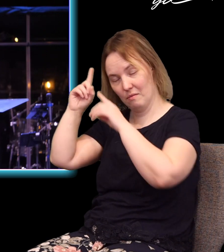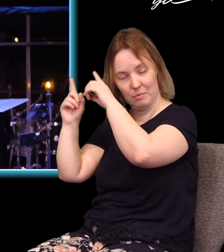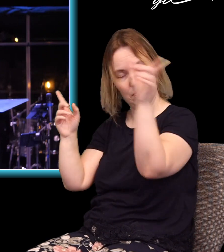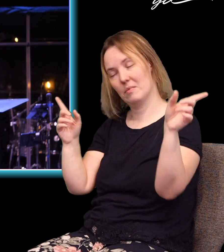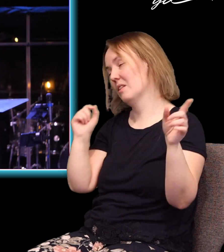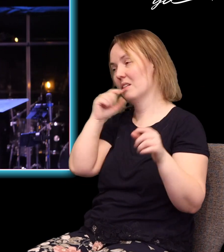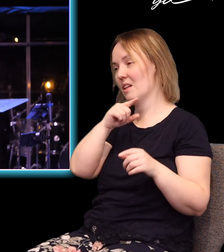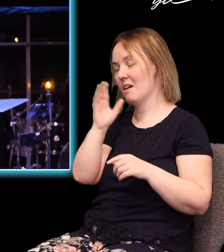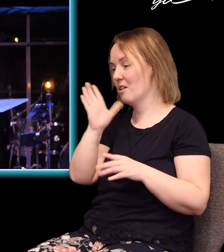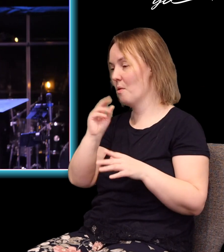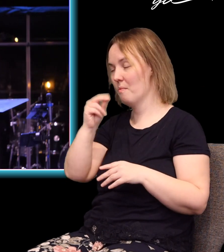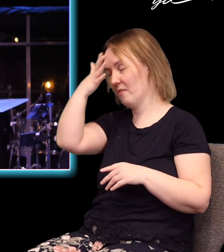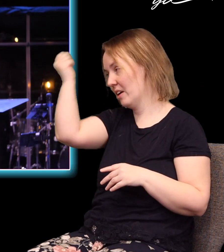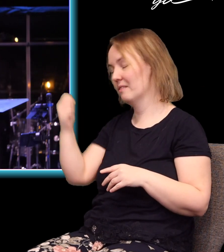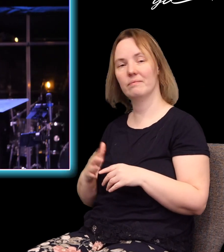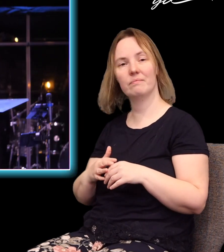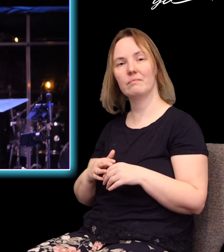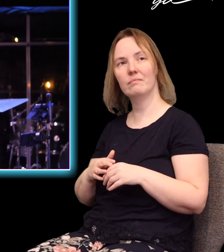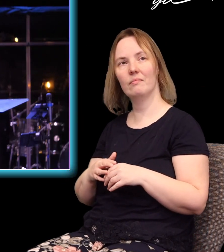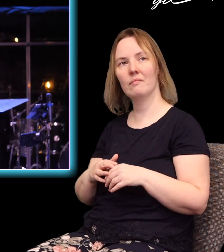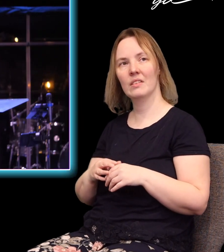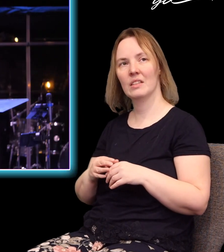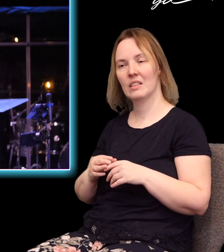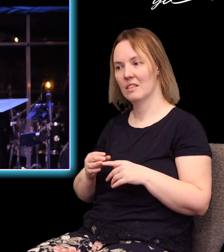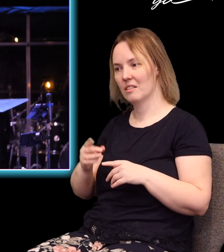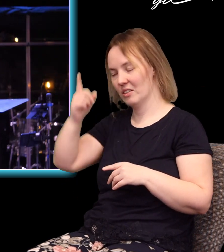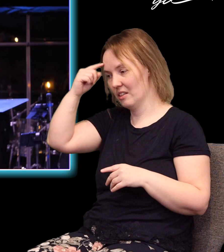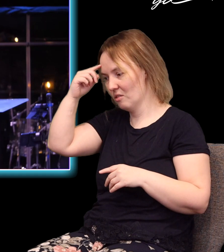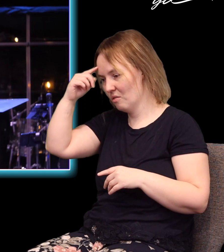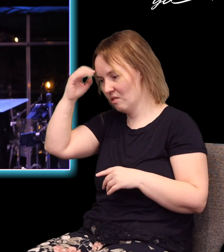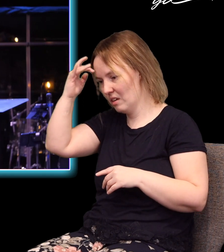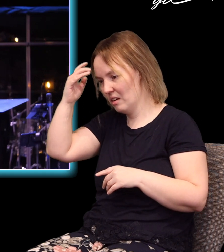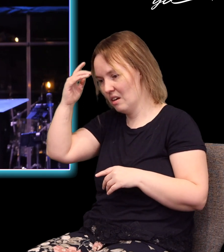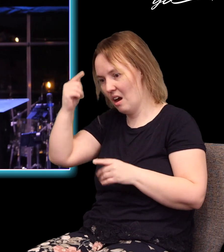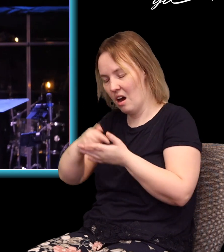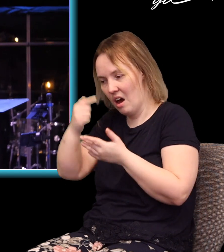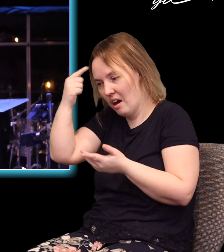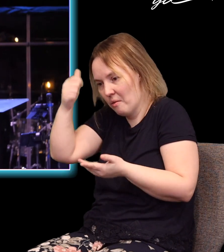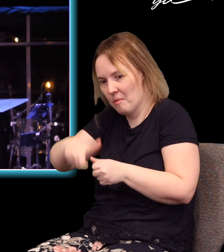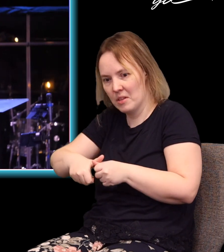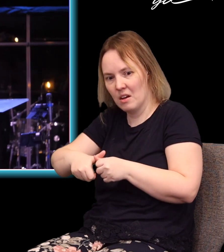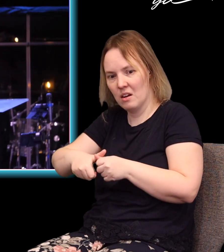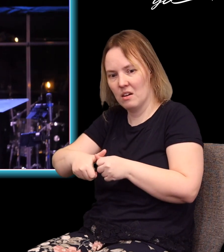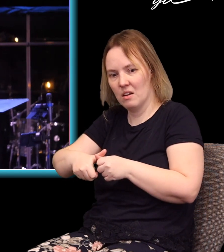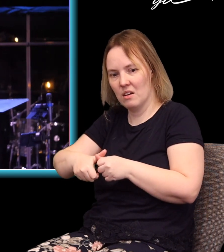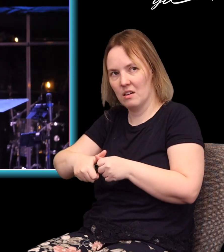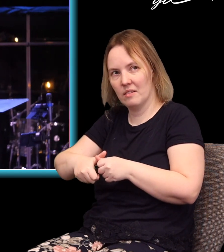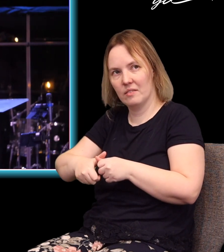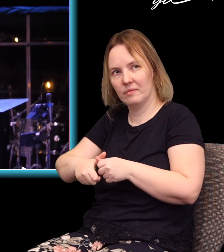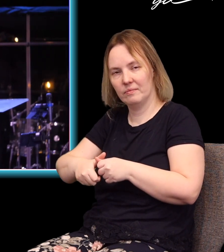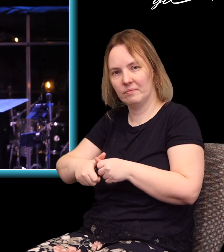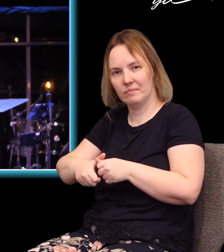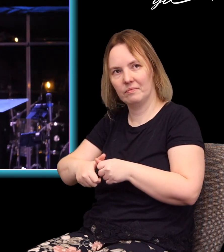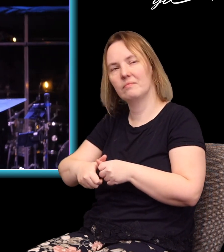lie, forget it. Or you go, whoa, what was that? Oh, man, I remember that. I remember that. That's exactly how the enemy.